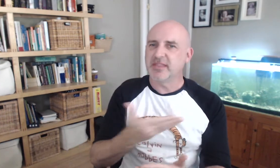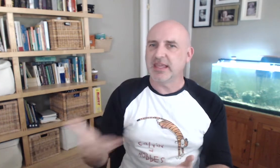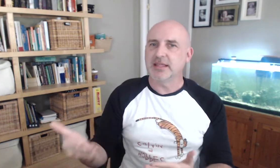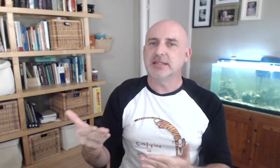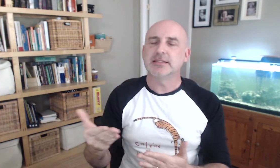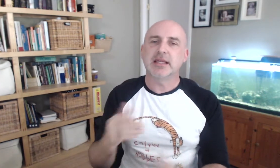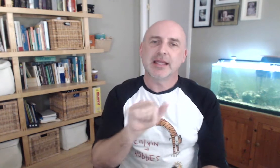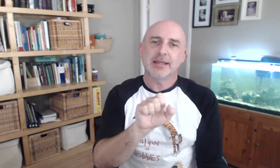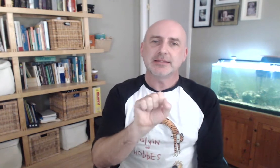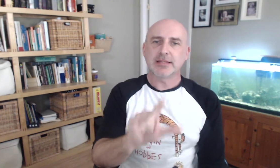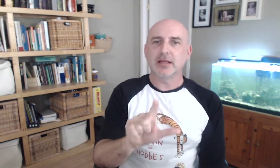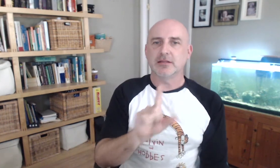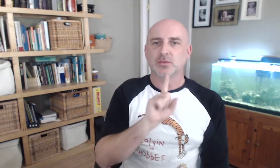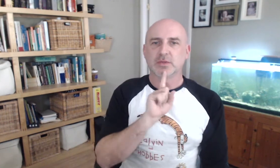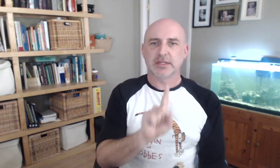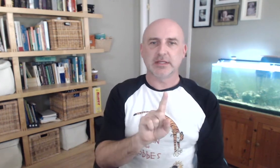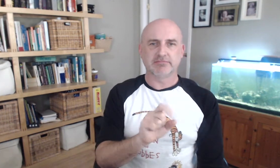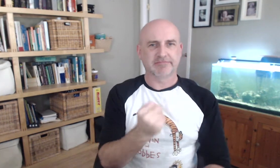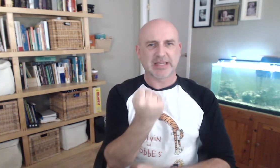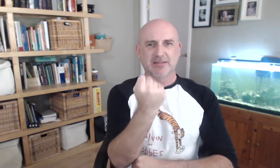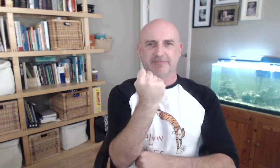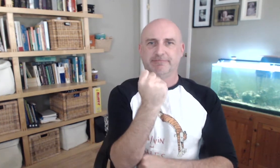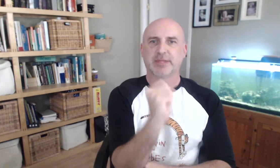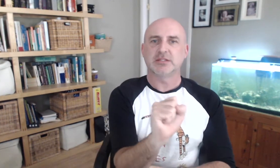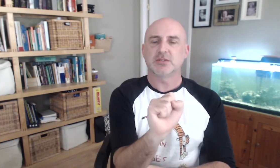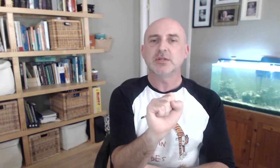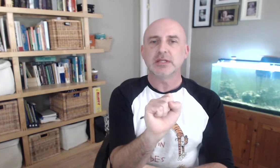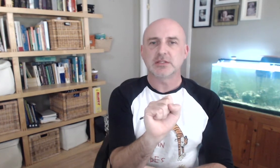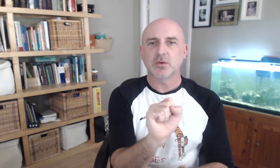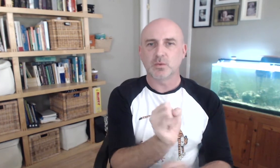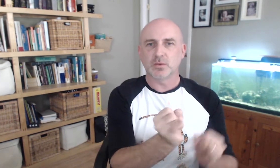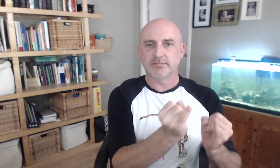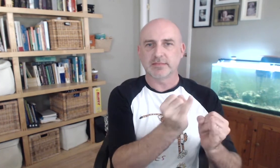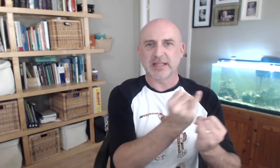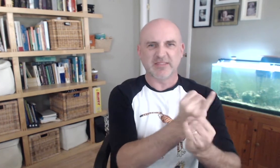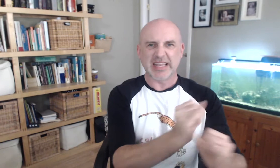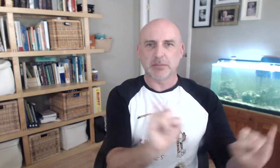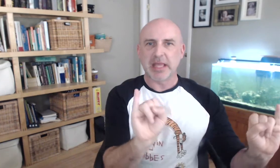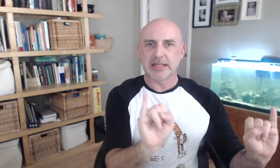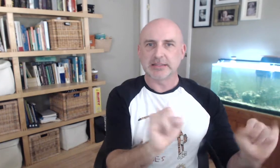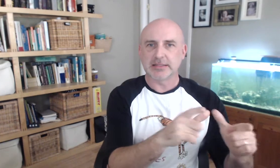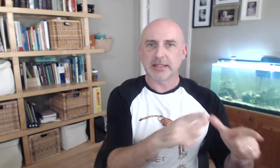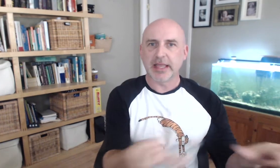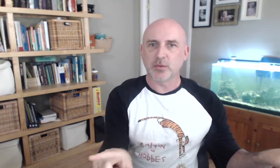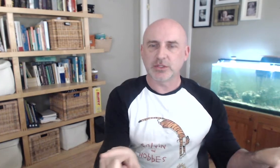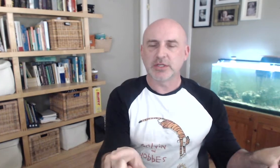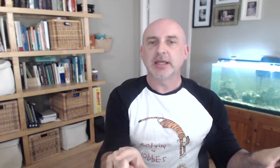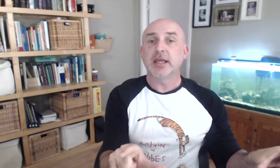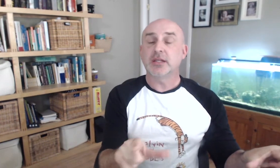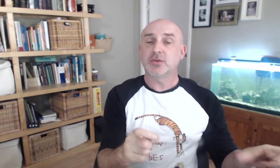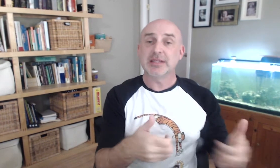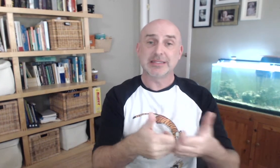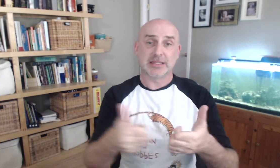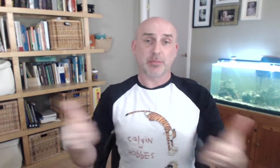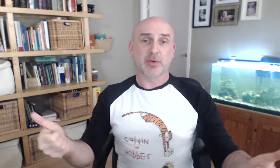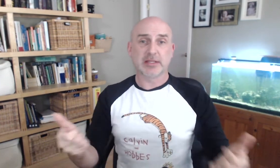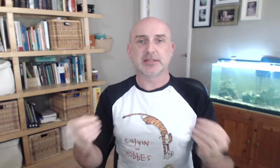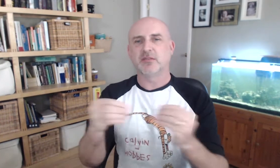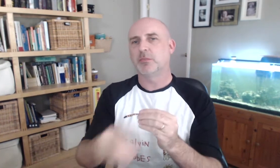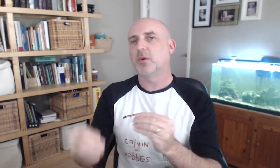thing, is that ASL is really kind of asserting its own kind of independence as a language and trying to separate itself more and